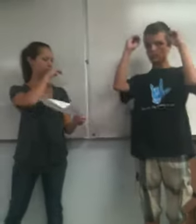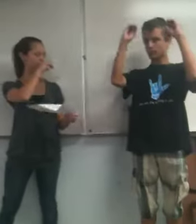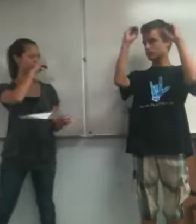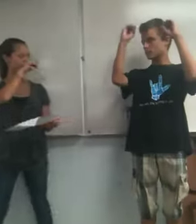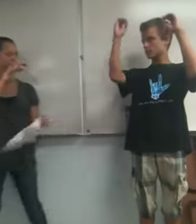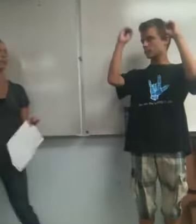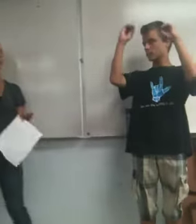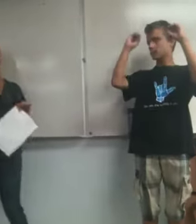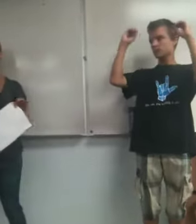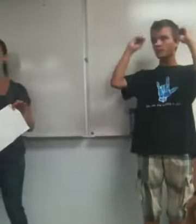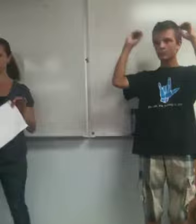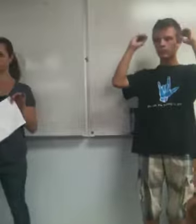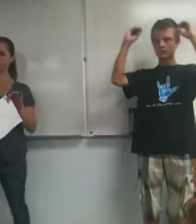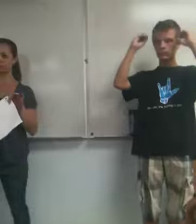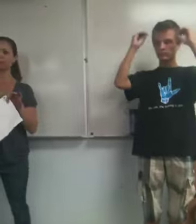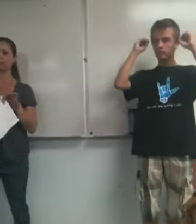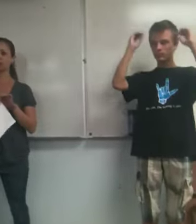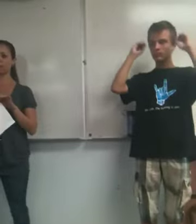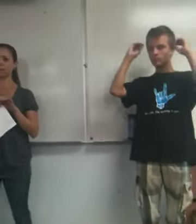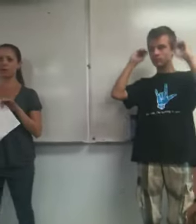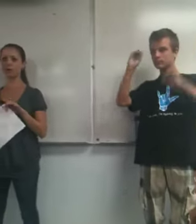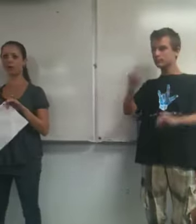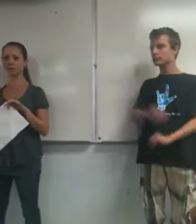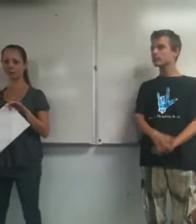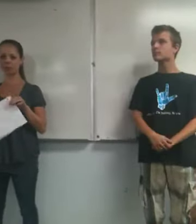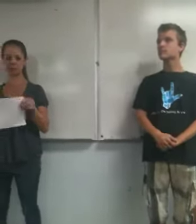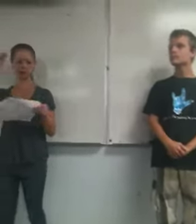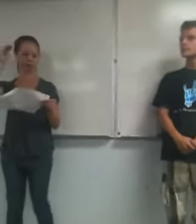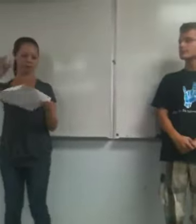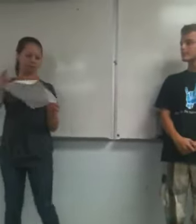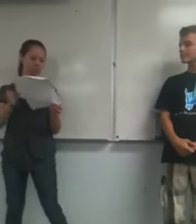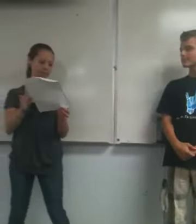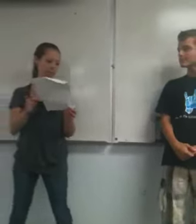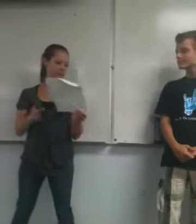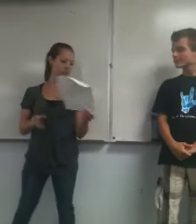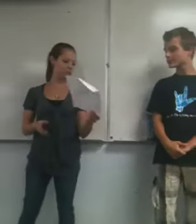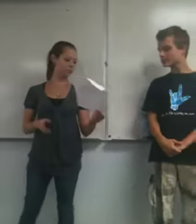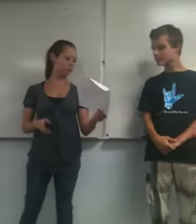And then 23, just teach. It's without the person.